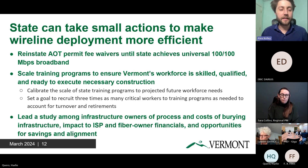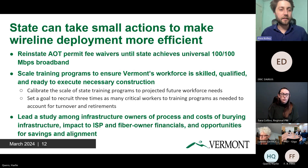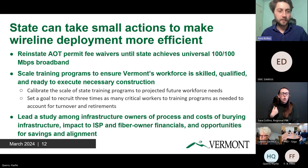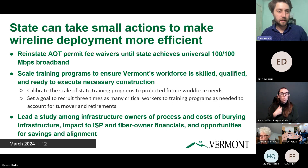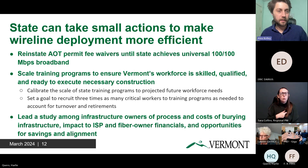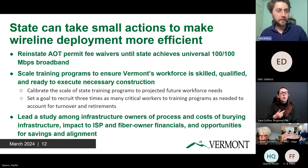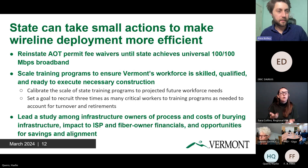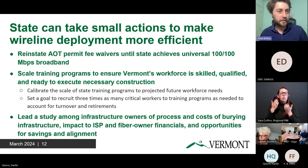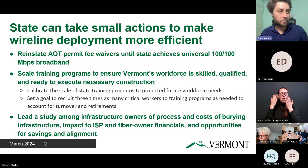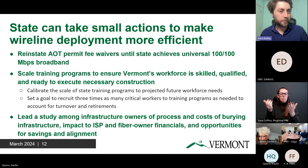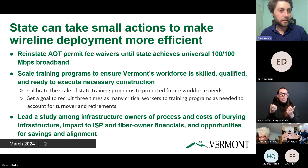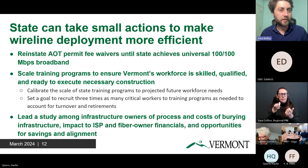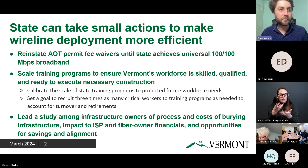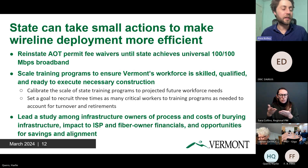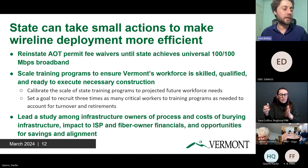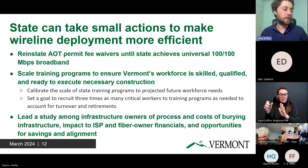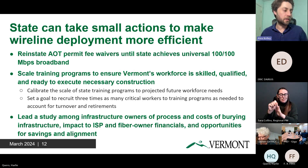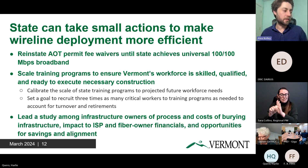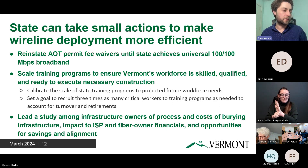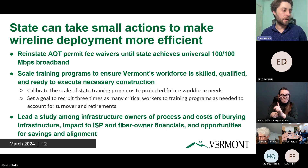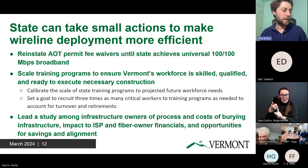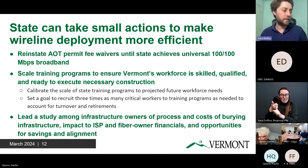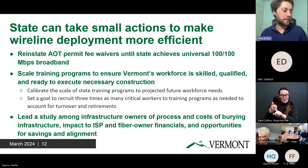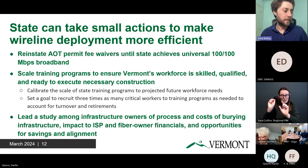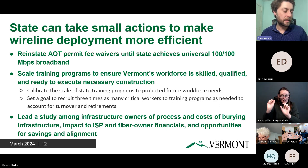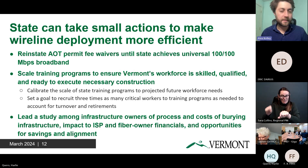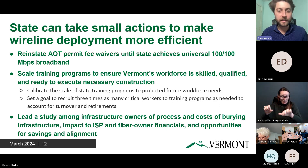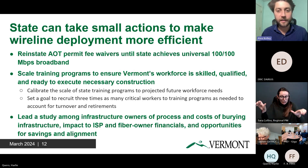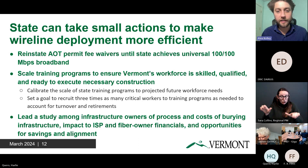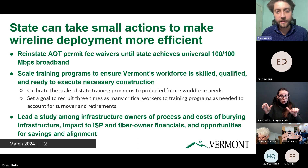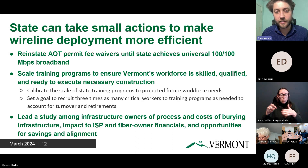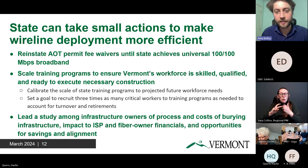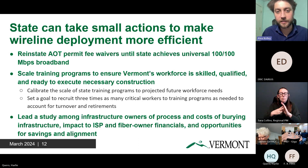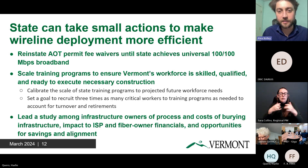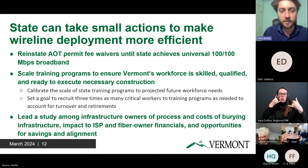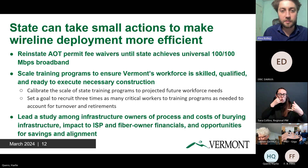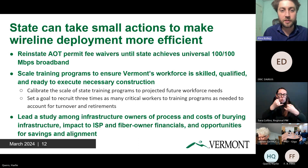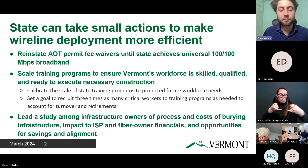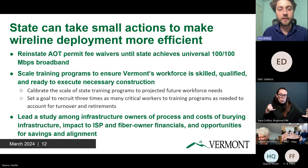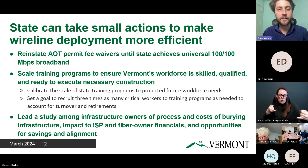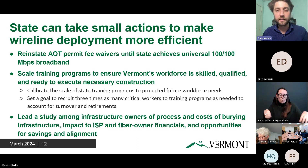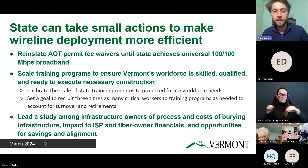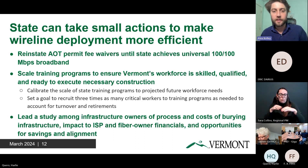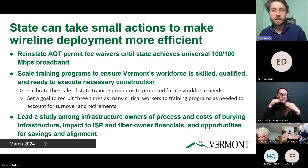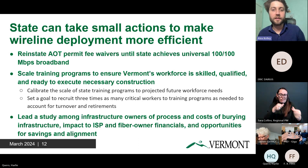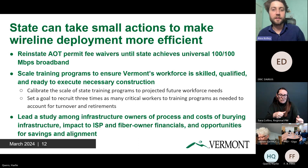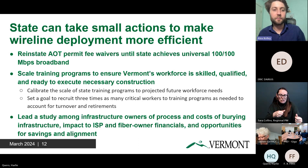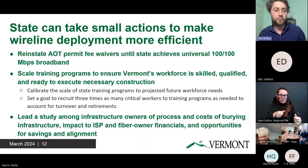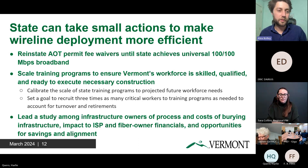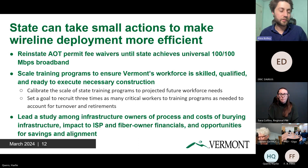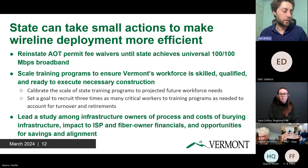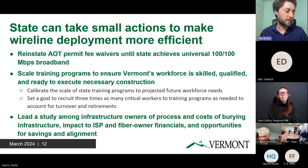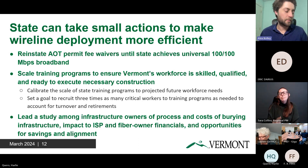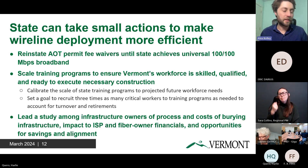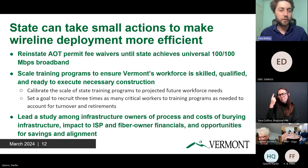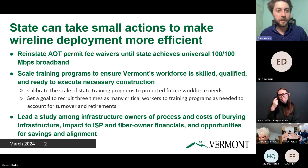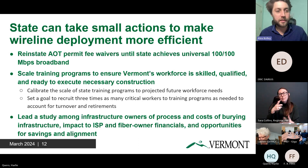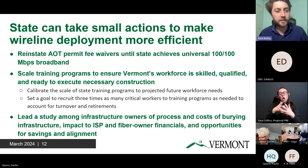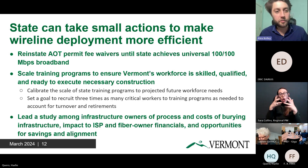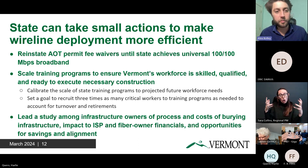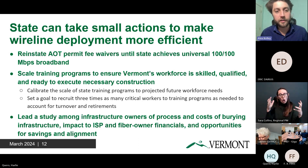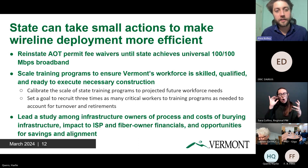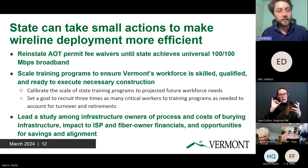efficient. Again, a lot of this deployment is being governed by the NTIA and the BEAD plan, which has to